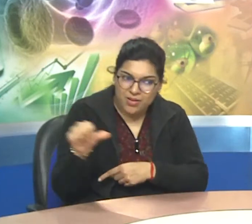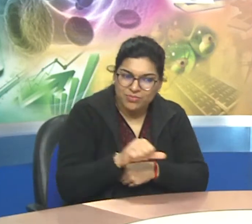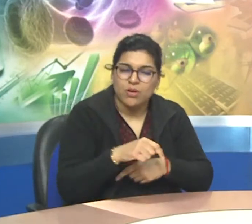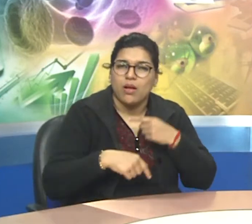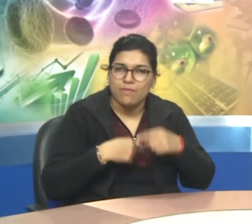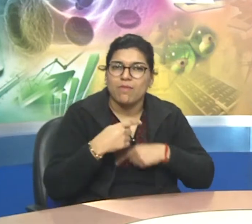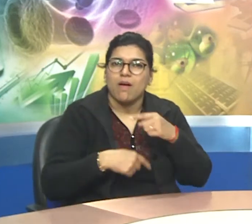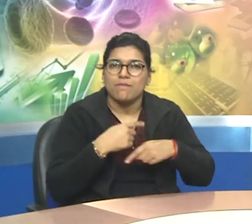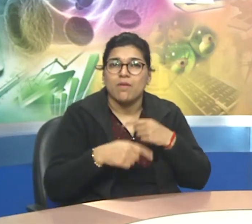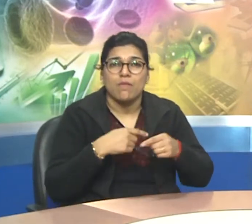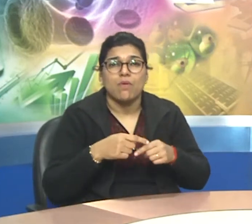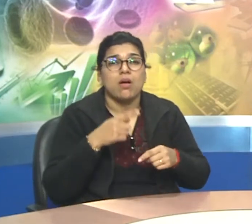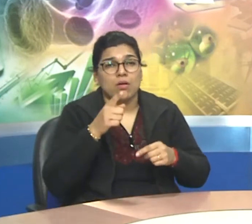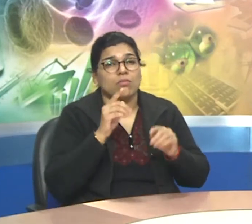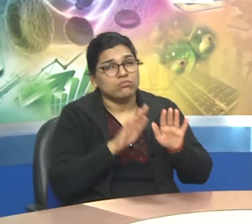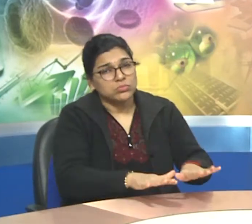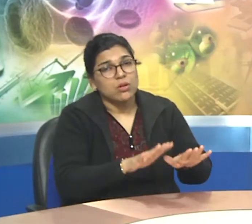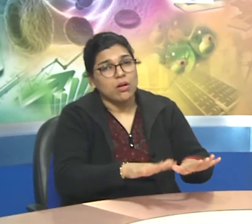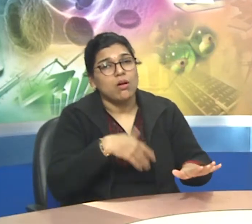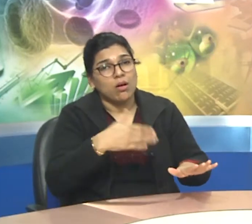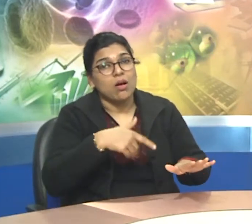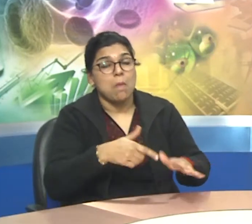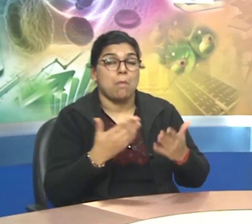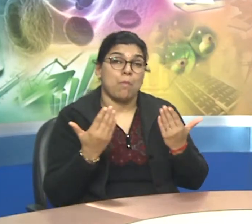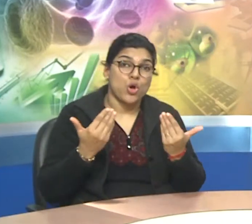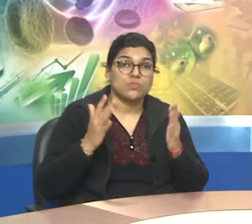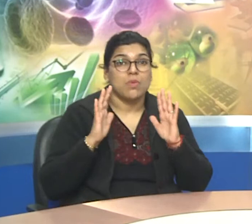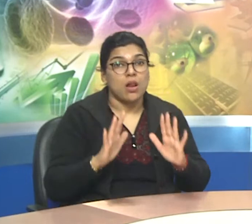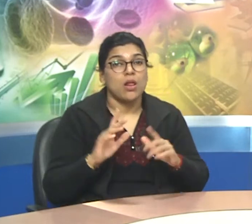and turn the content in the box or pit every